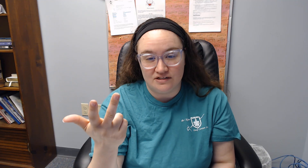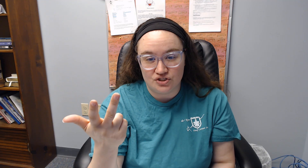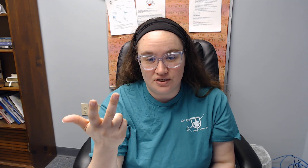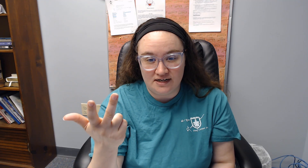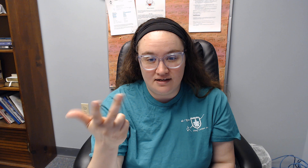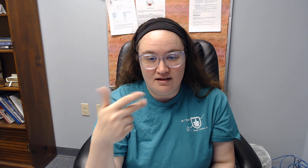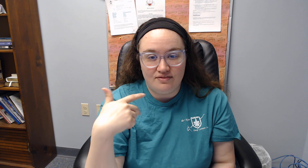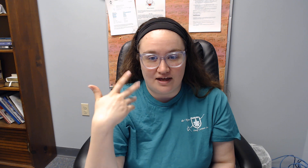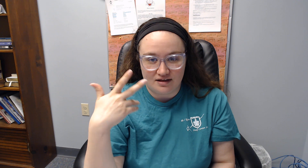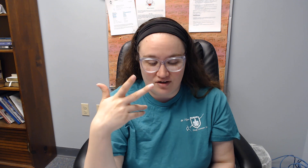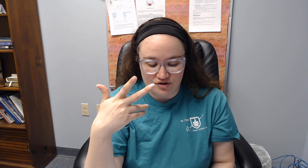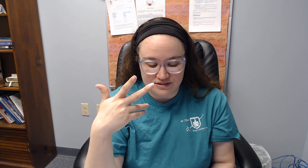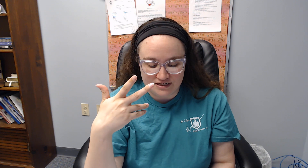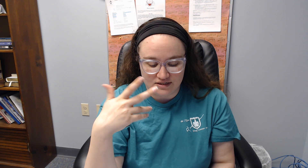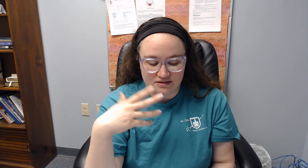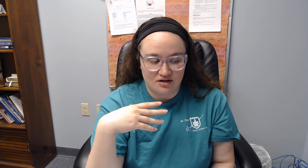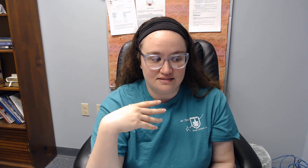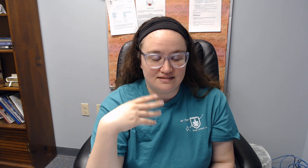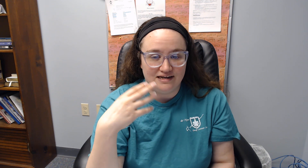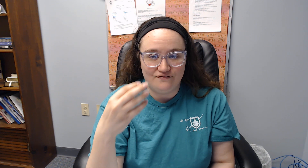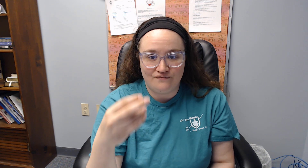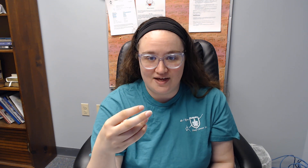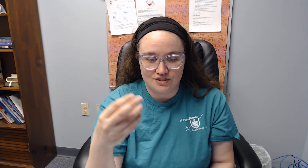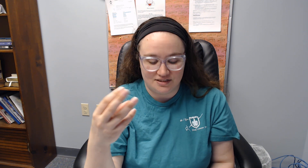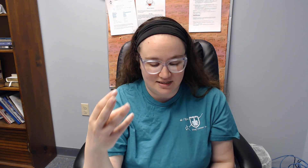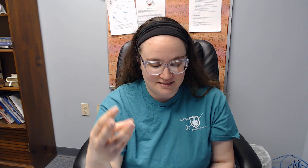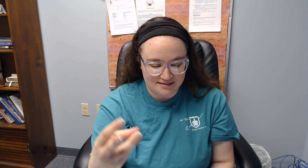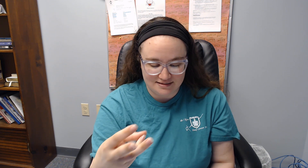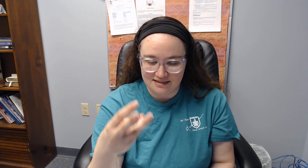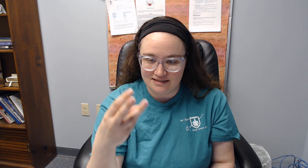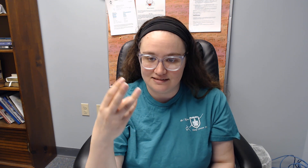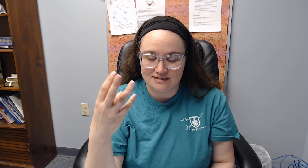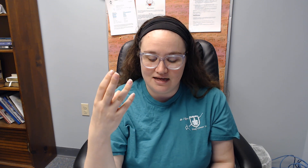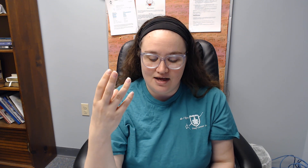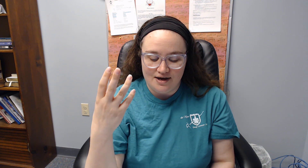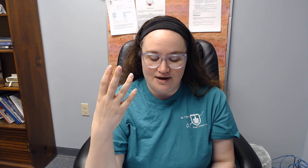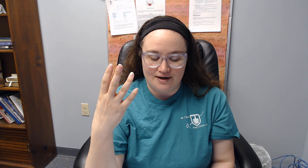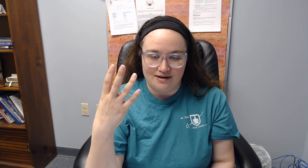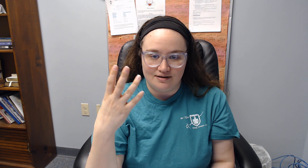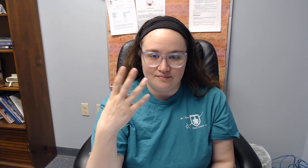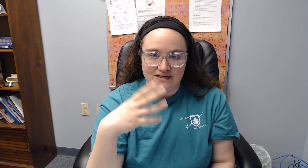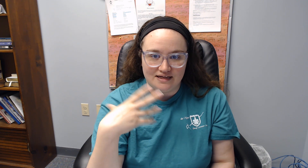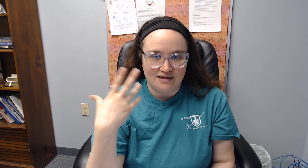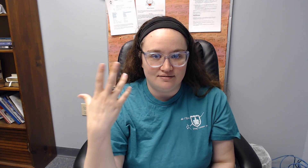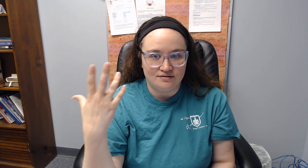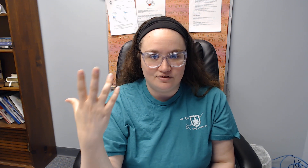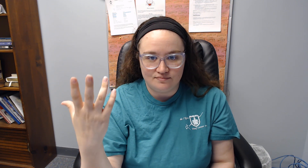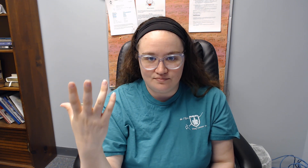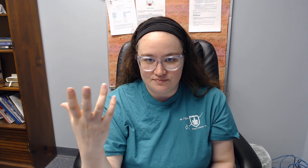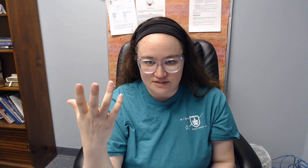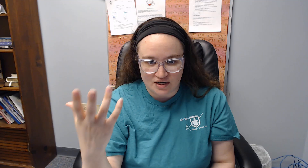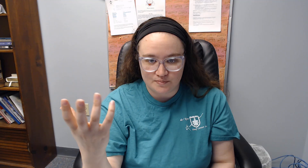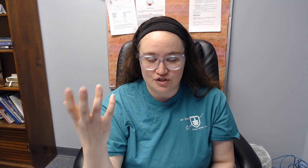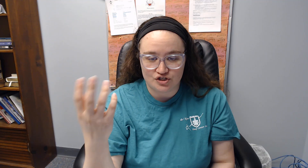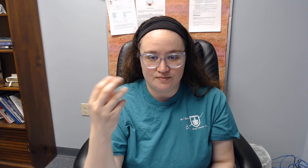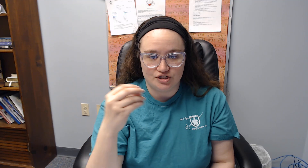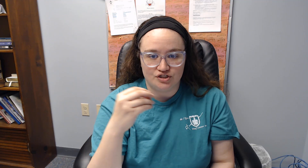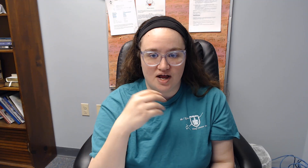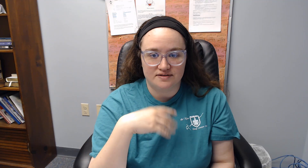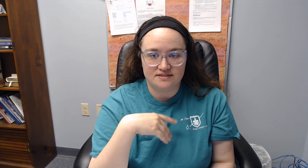injury. That can cause hearing loss, an infection, a disease. Again, certain prescription drugs can